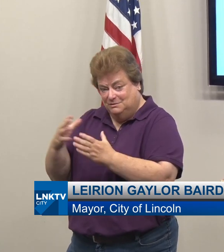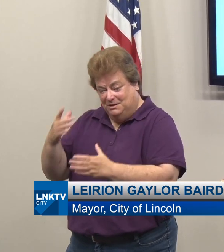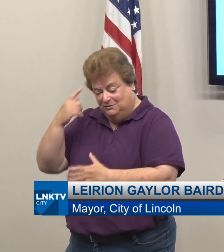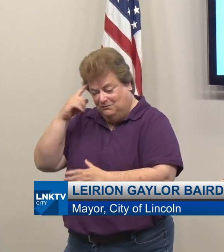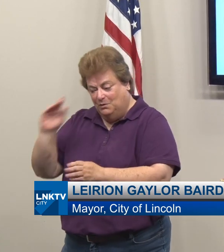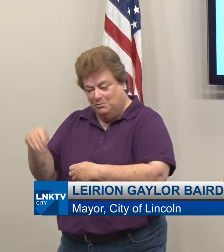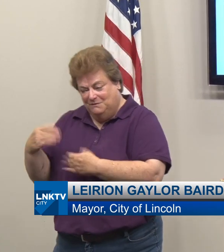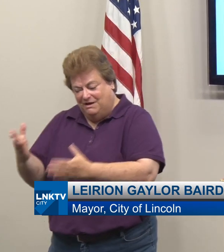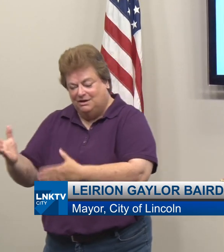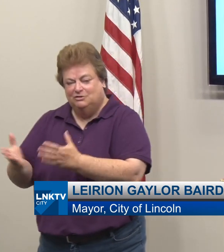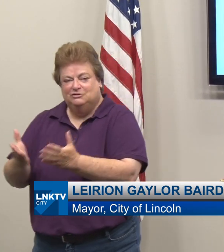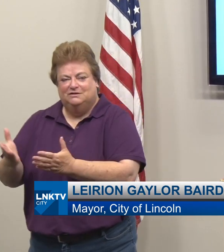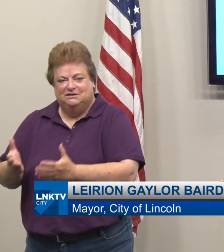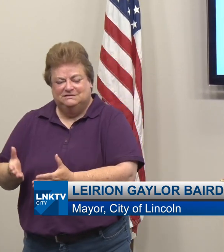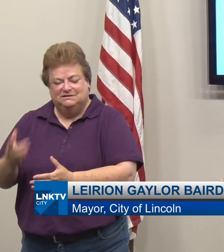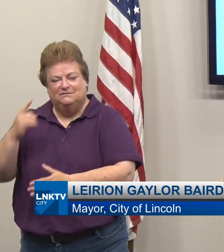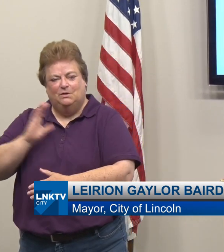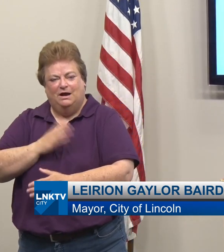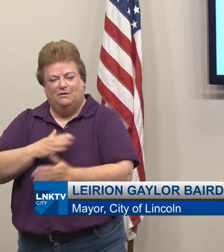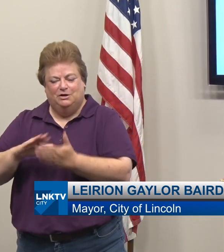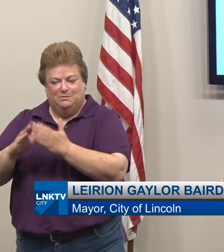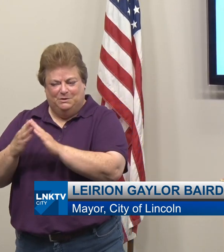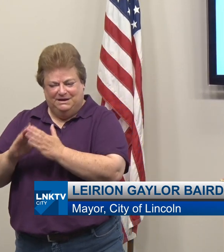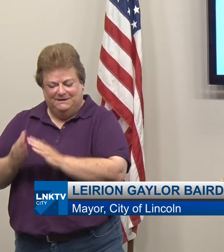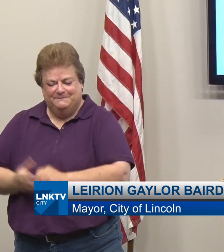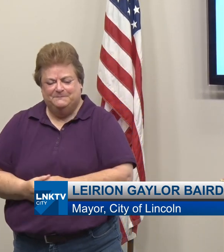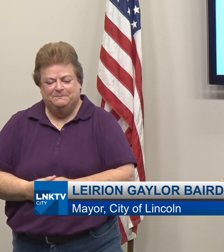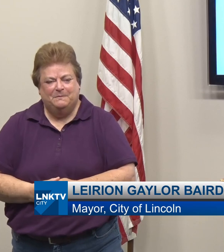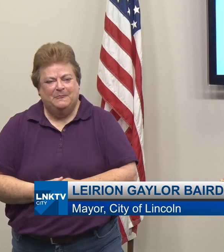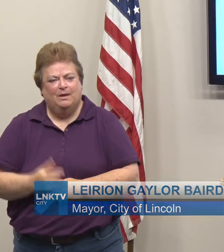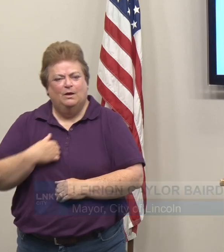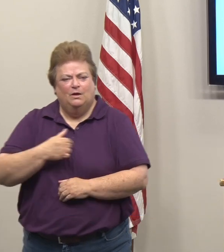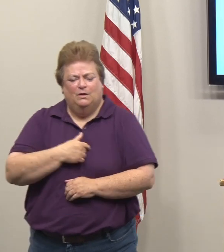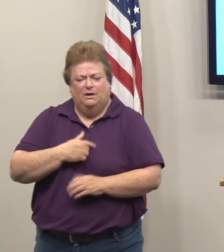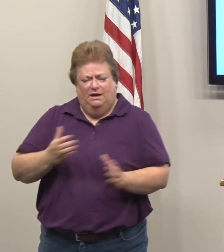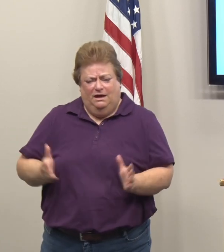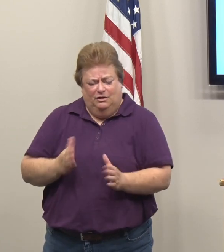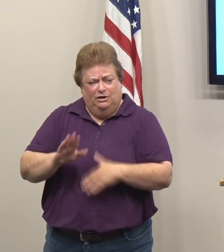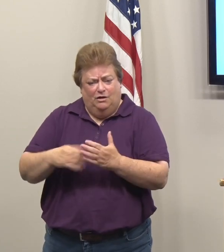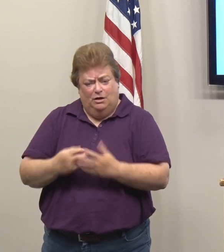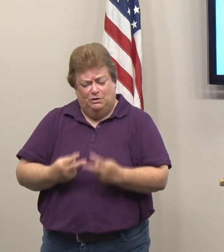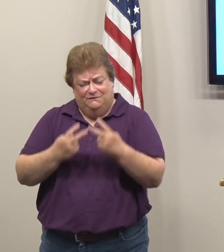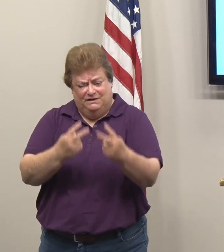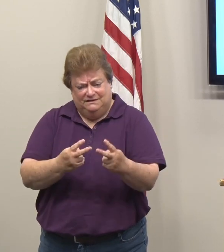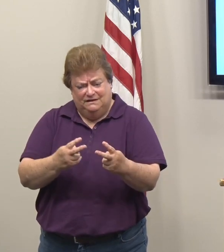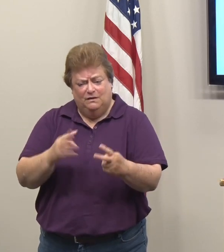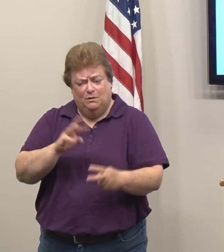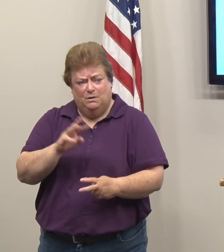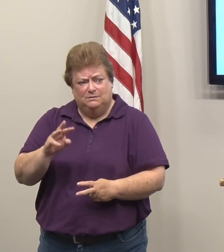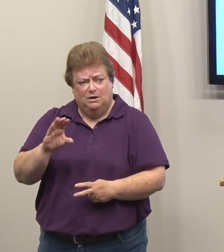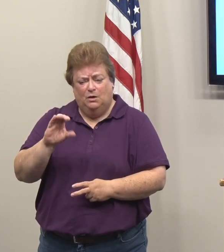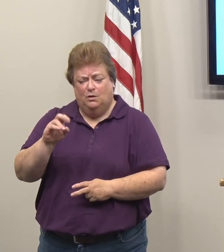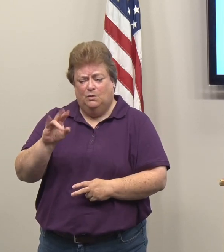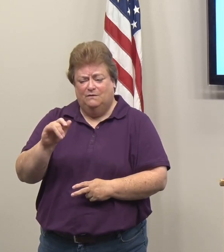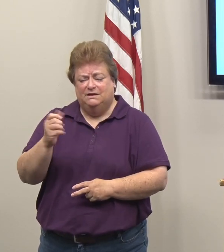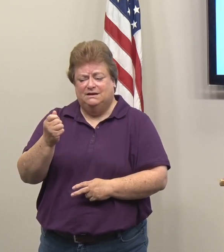Margie, for providing your services to our community. We encourage everyone to visit our website at